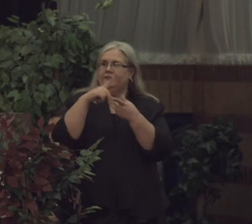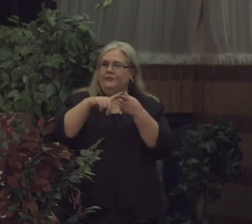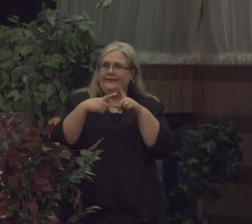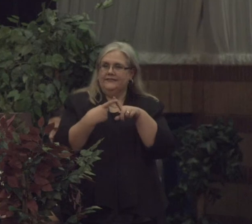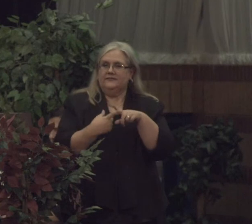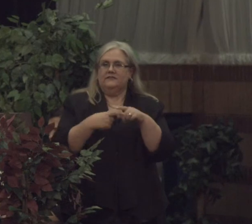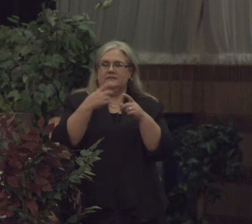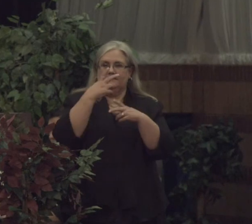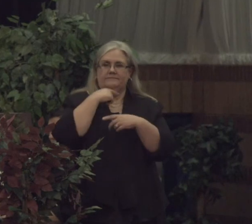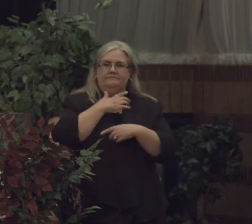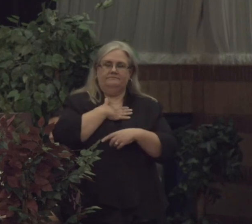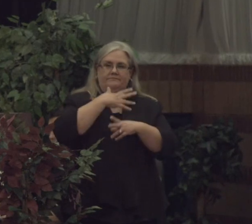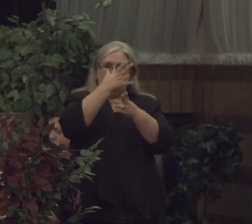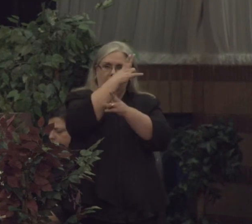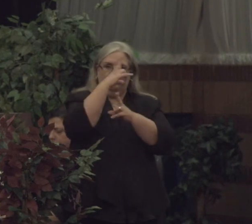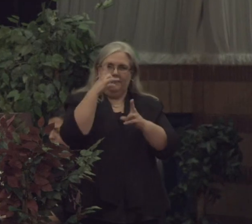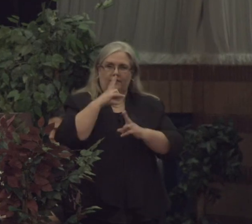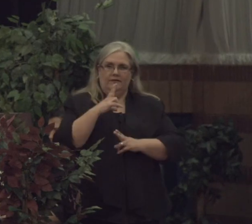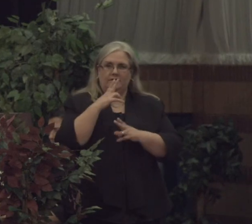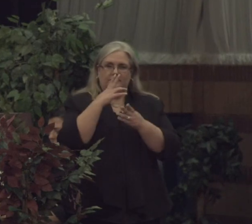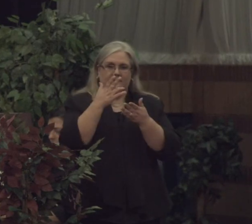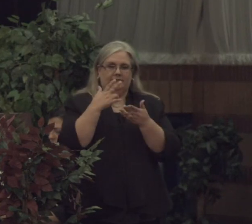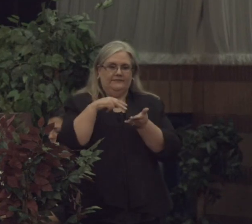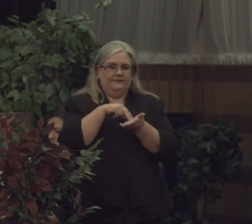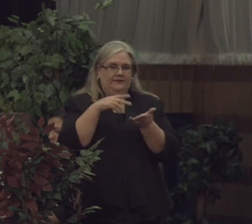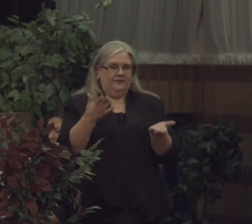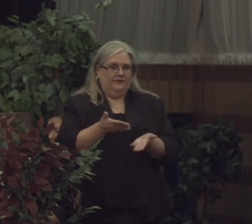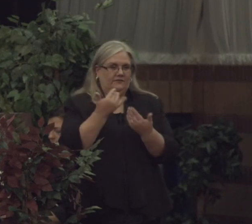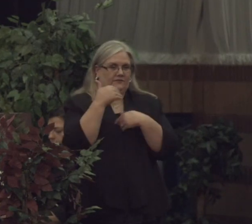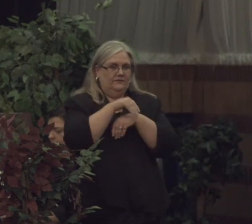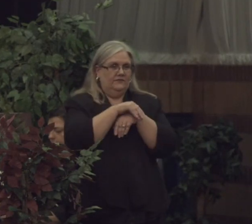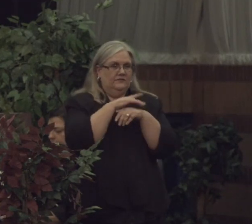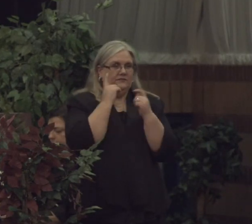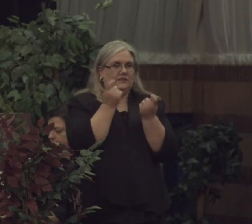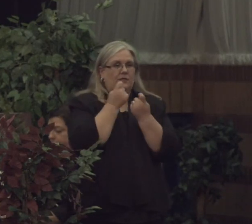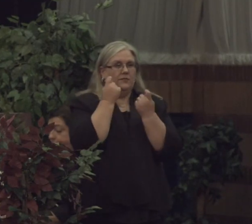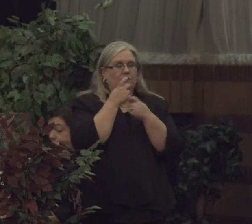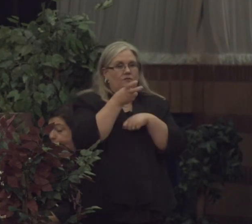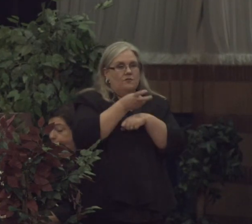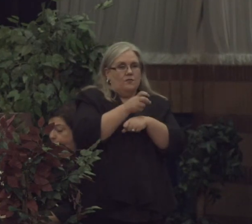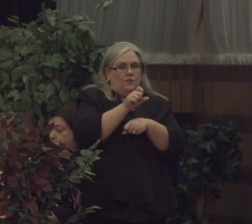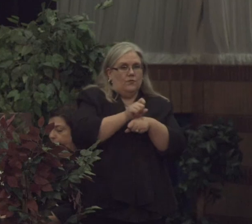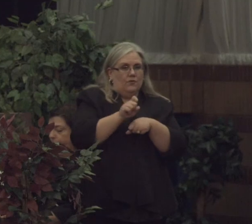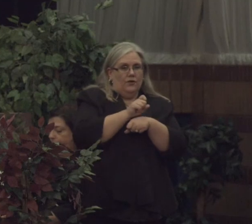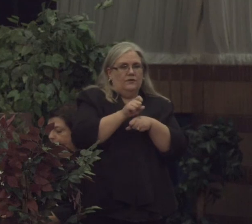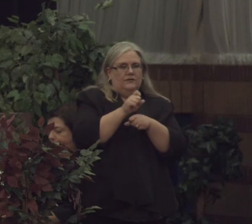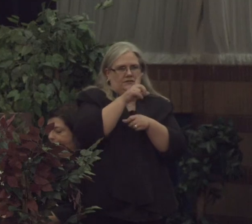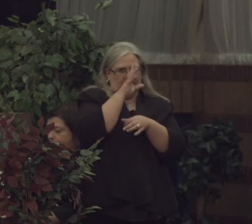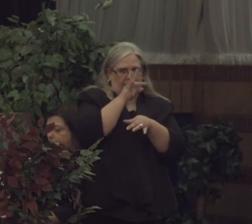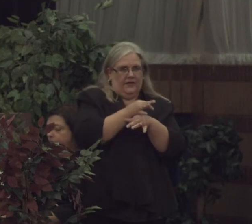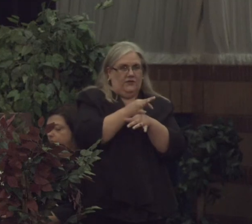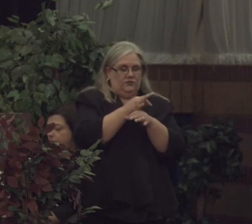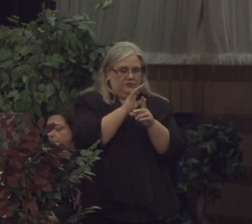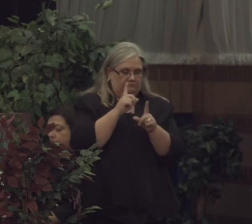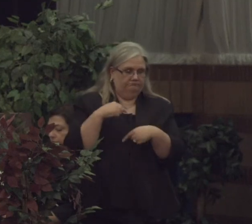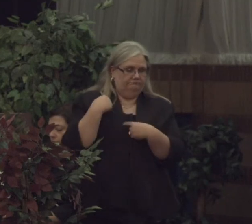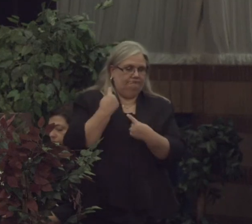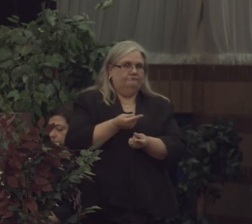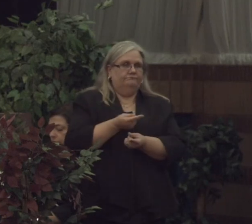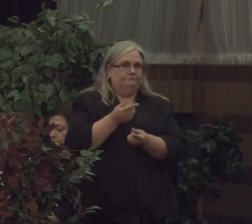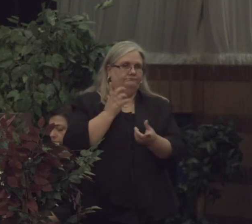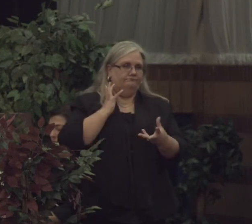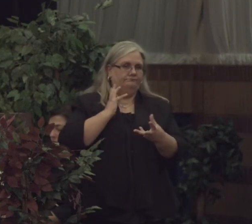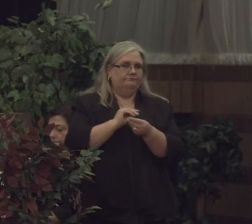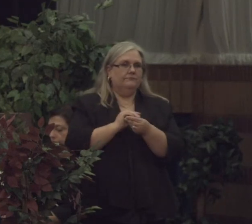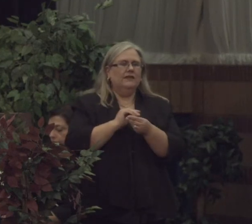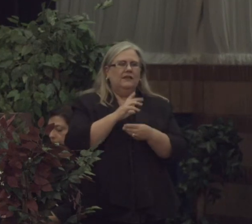It is an honor to stand before you here tonight as we celebrate all of our hard work and dedication up to this point. After what